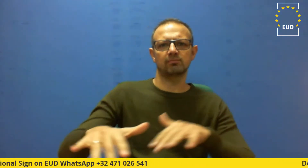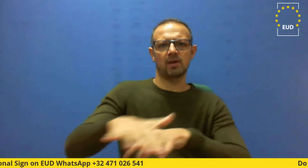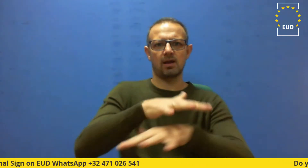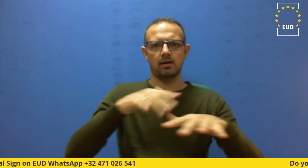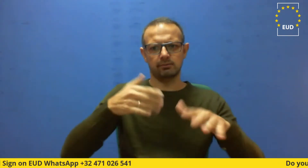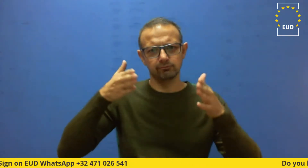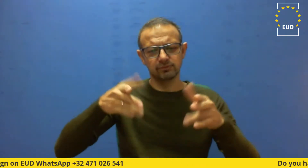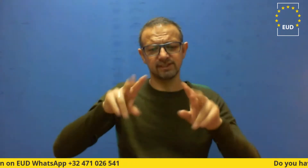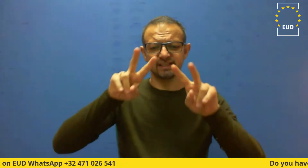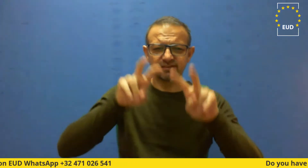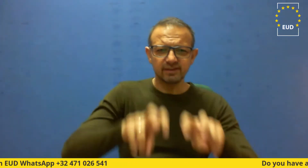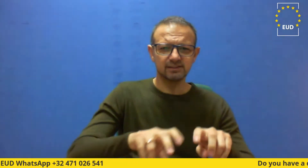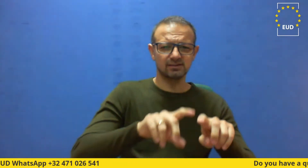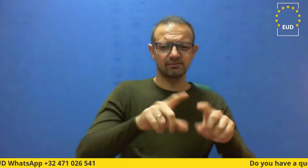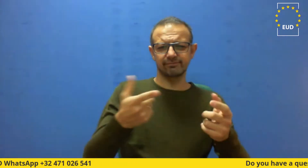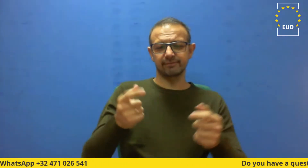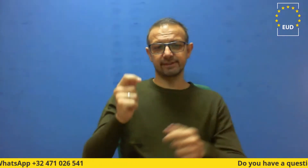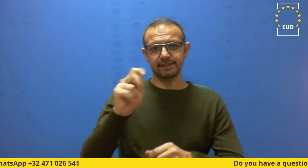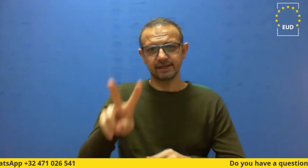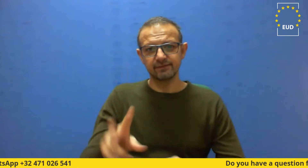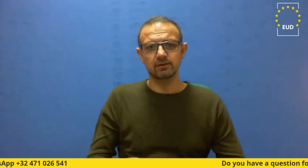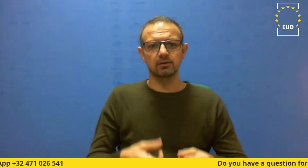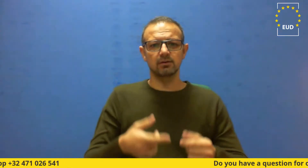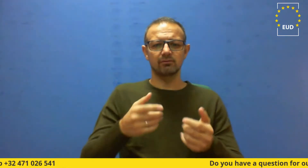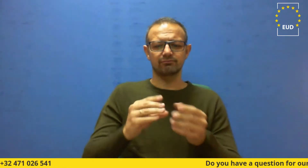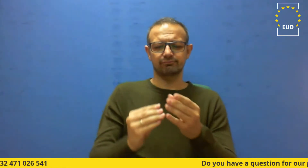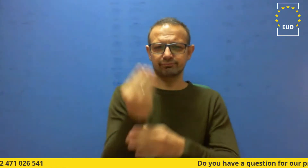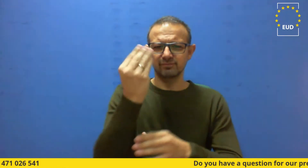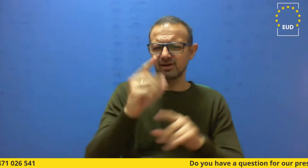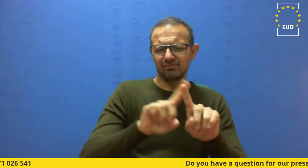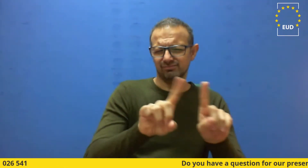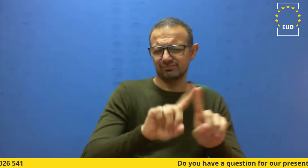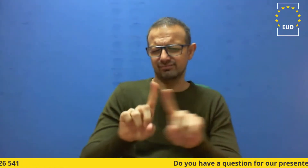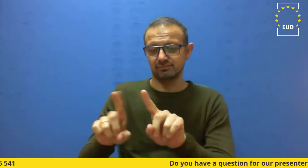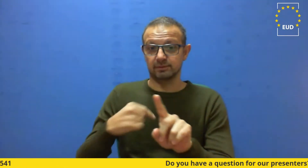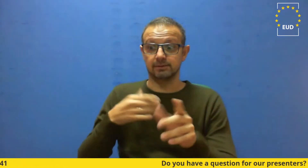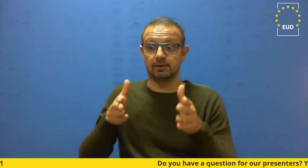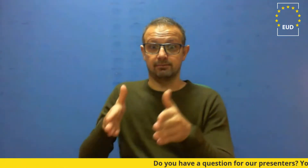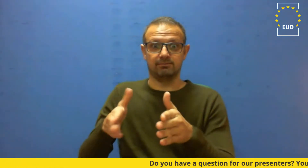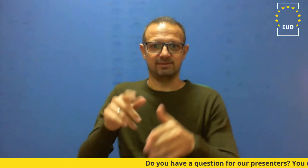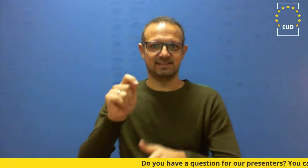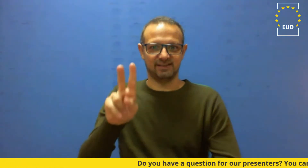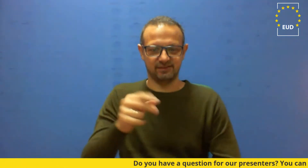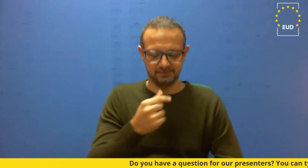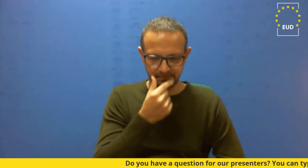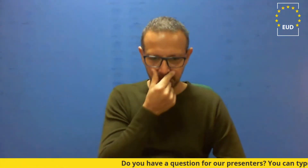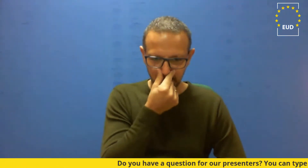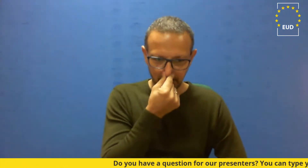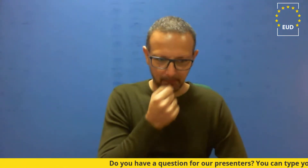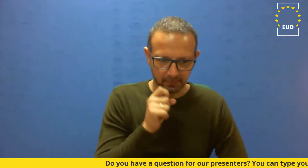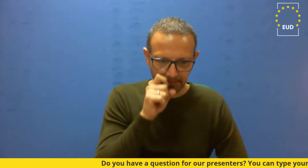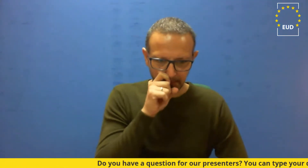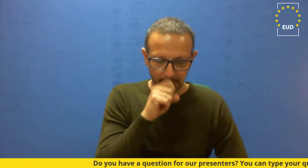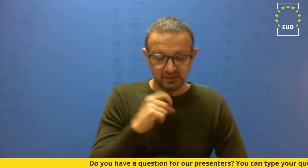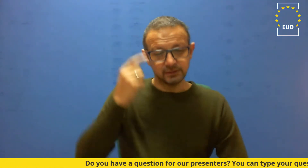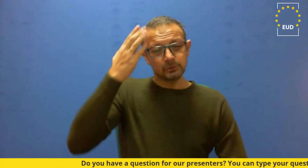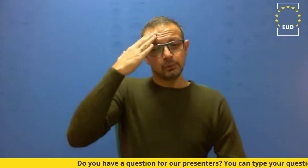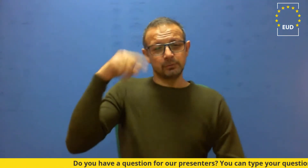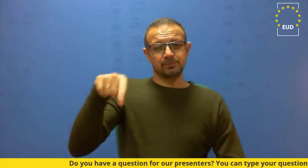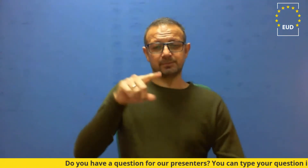And we focus on the provision of sign language on television and publications, but I'm going to be focusing